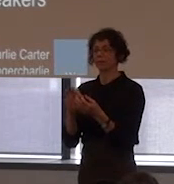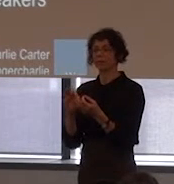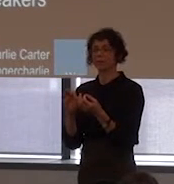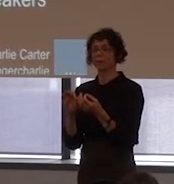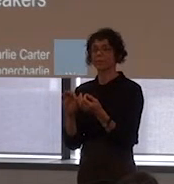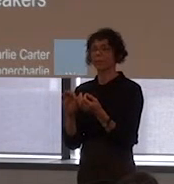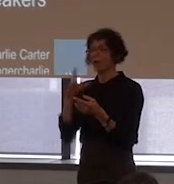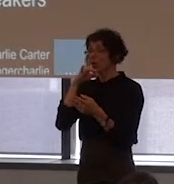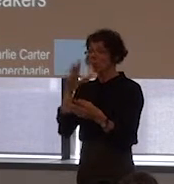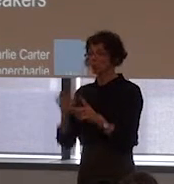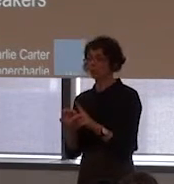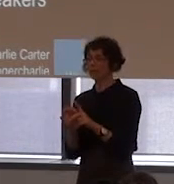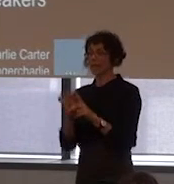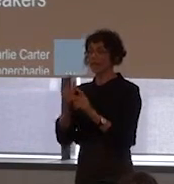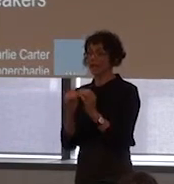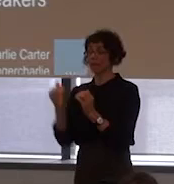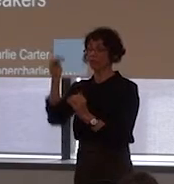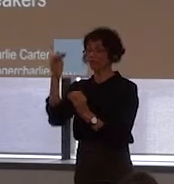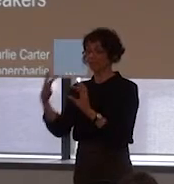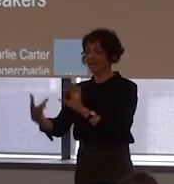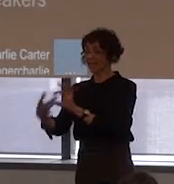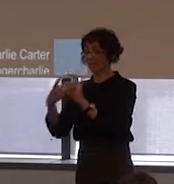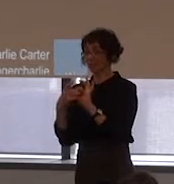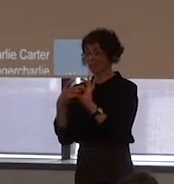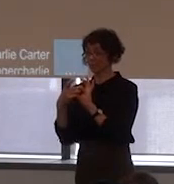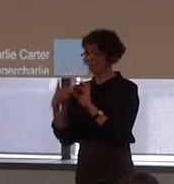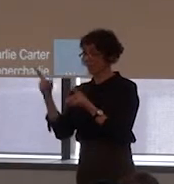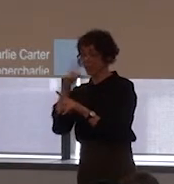increase engagement. And you can do that with your captioning. I'll show you how.